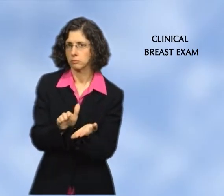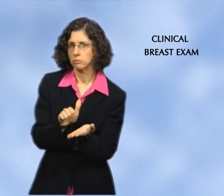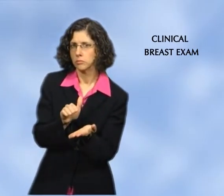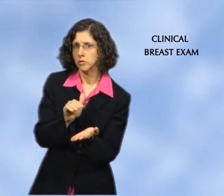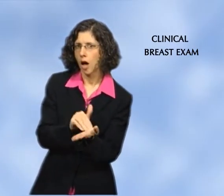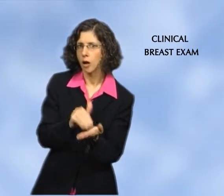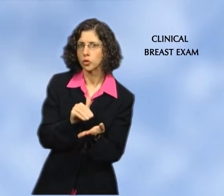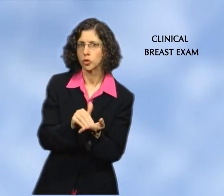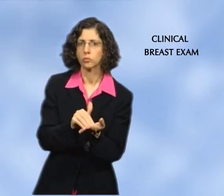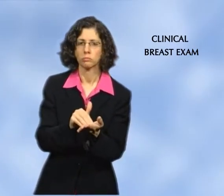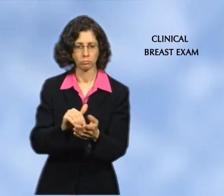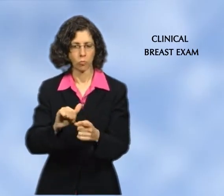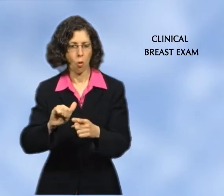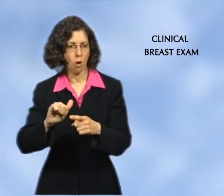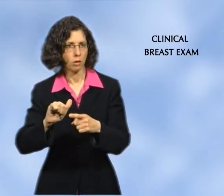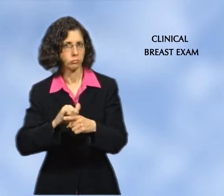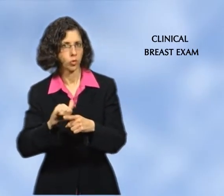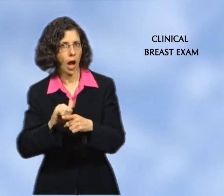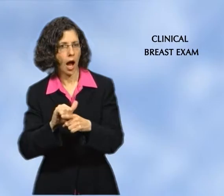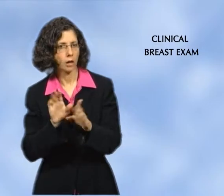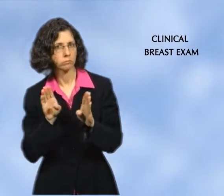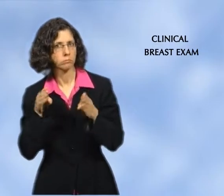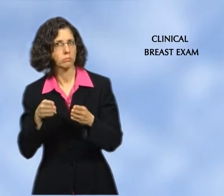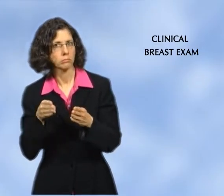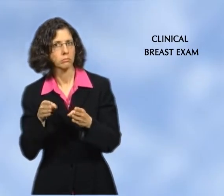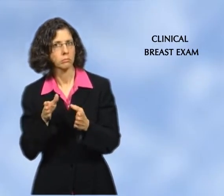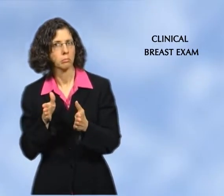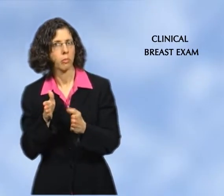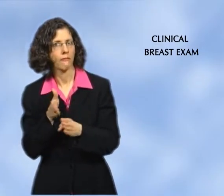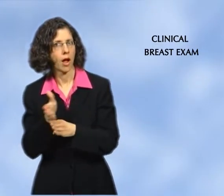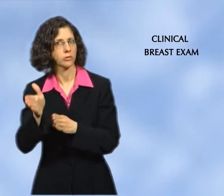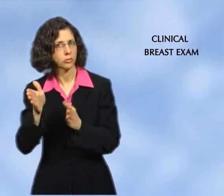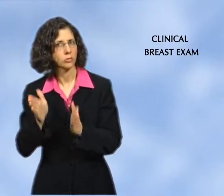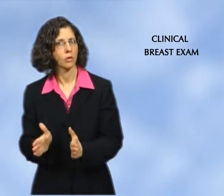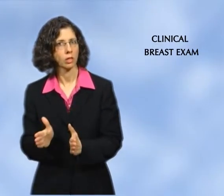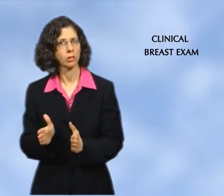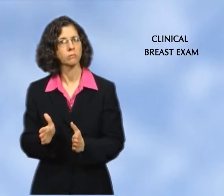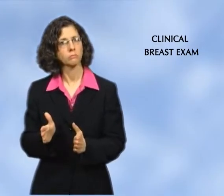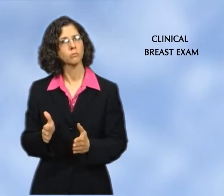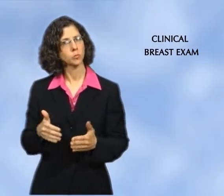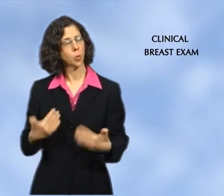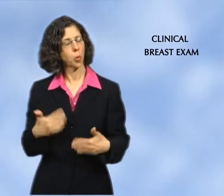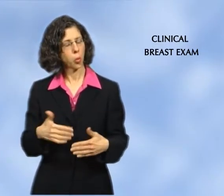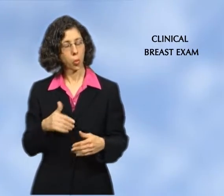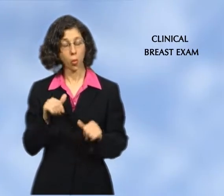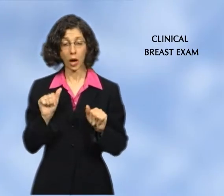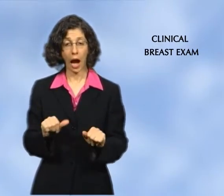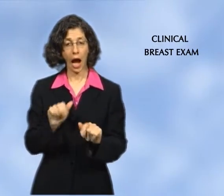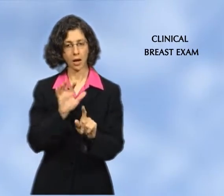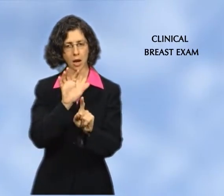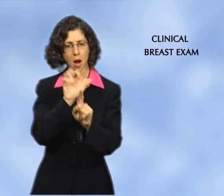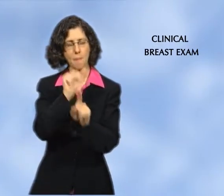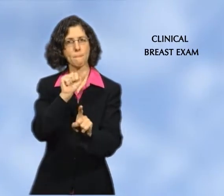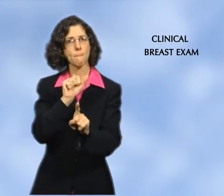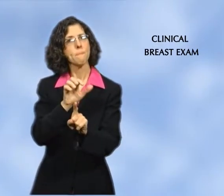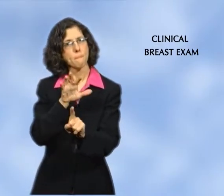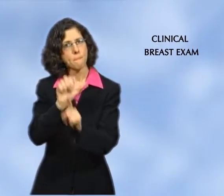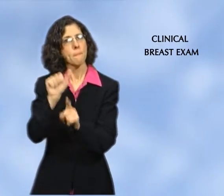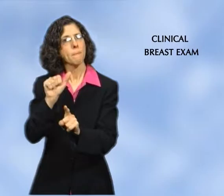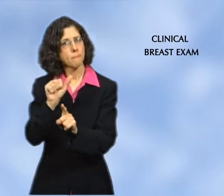This is because physicians and other trained healthcare providers can